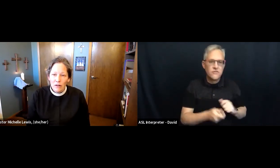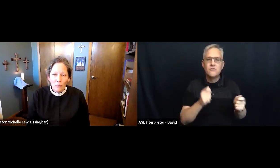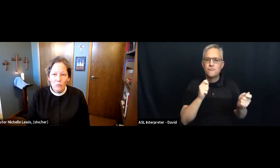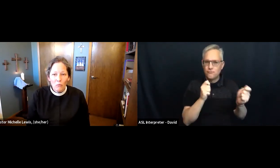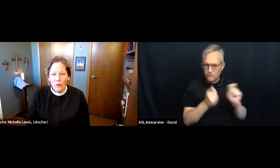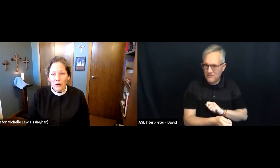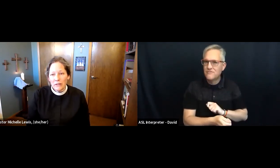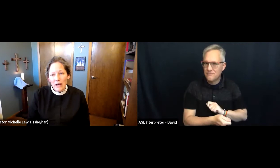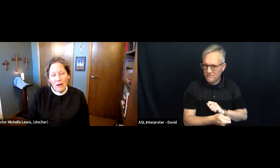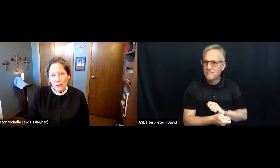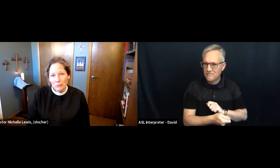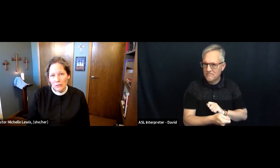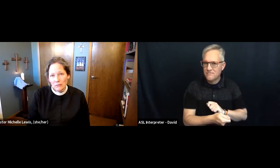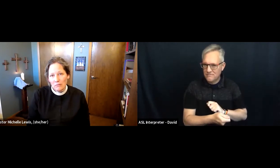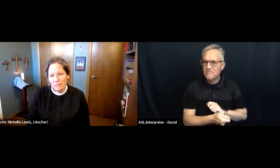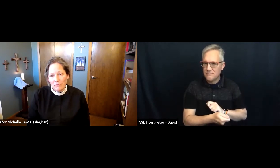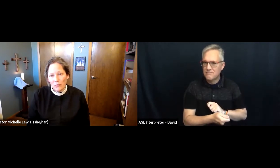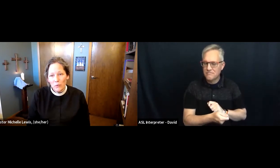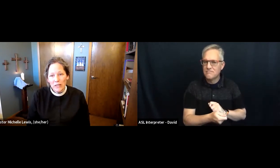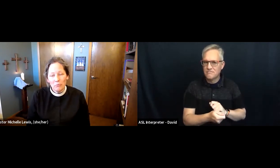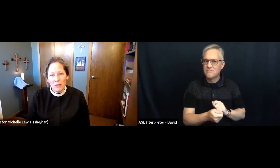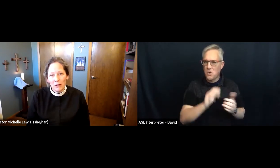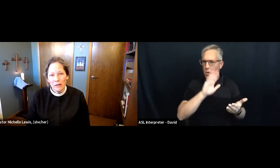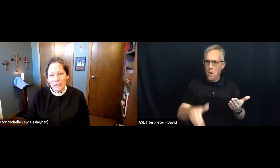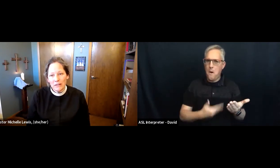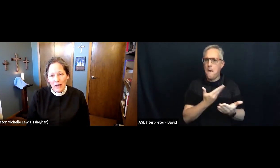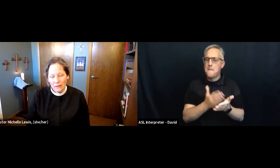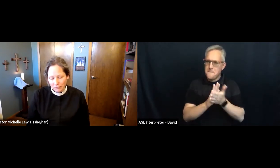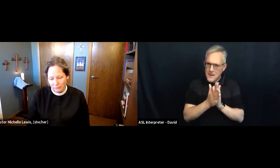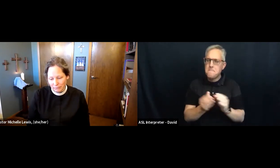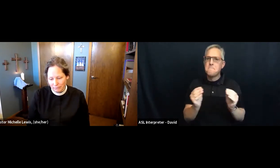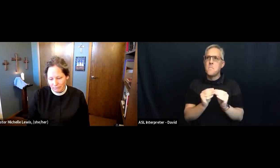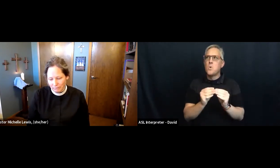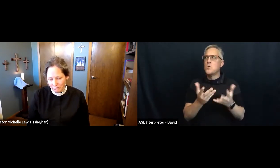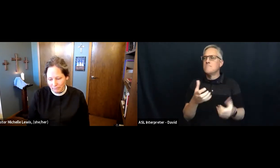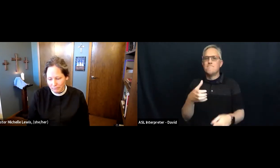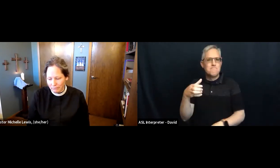it's all more tolerable. We can bear it again.